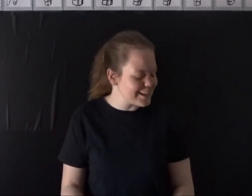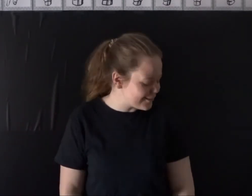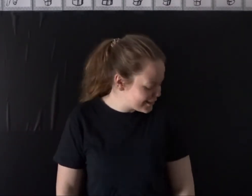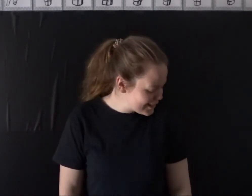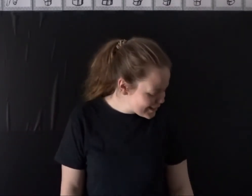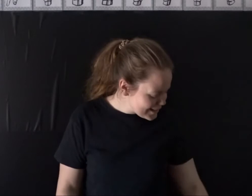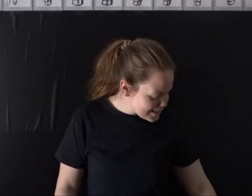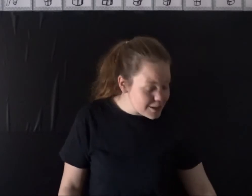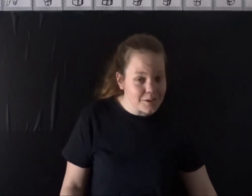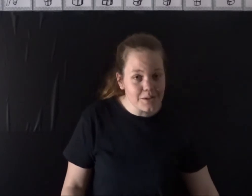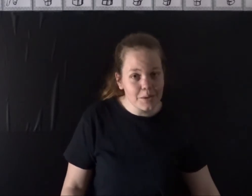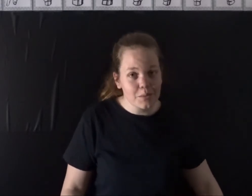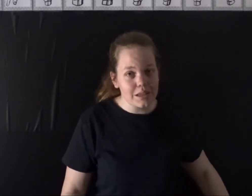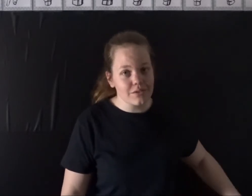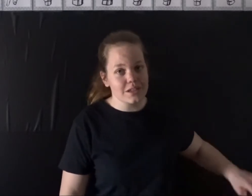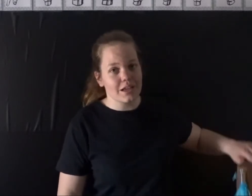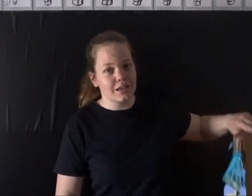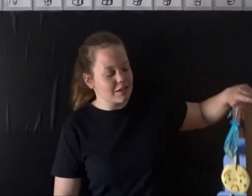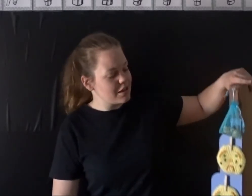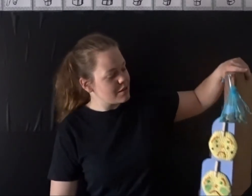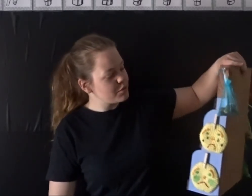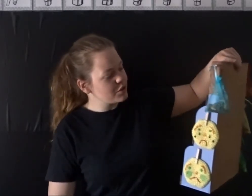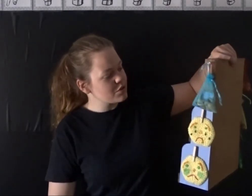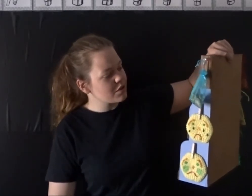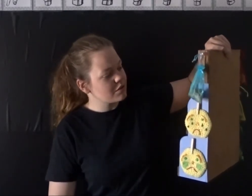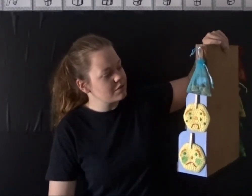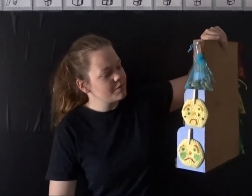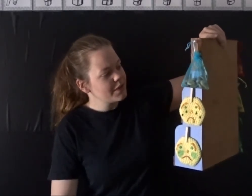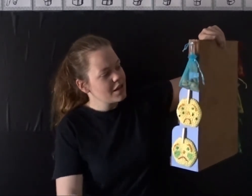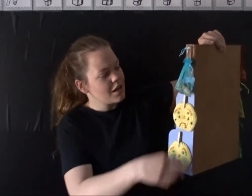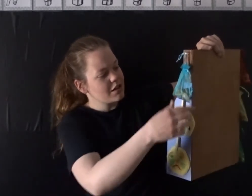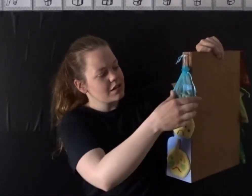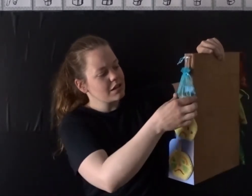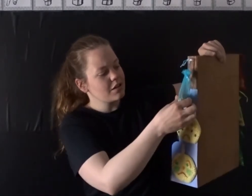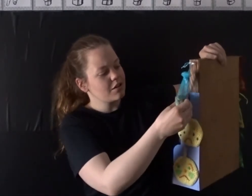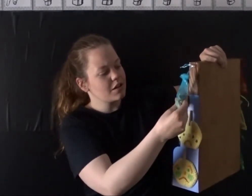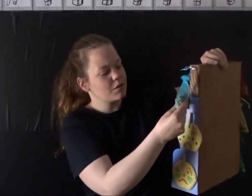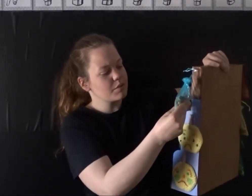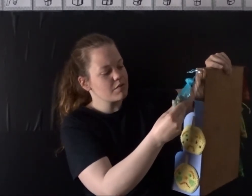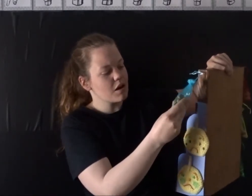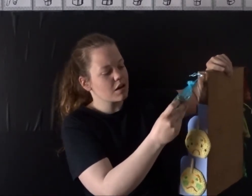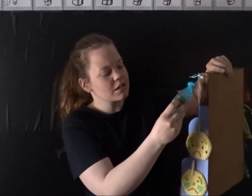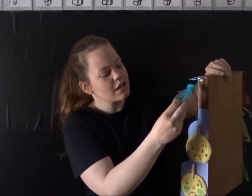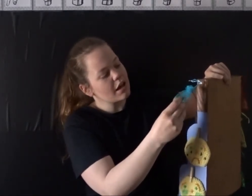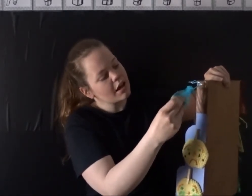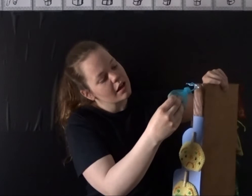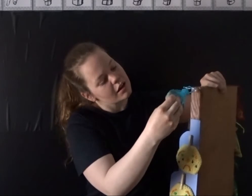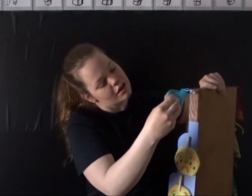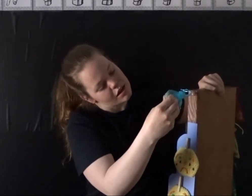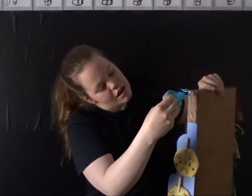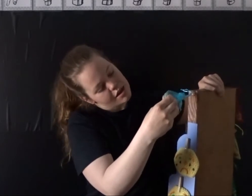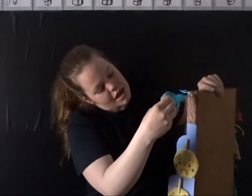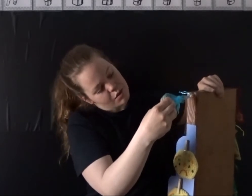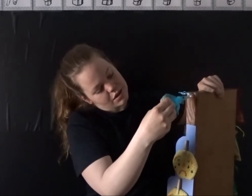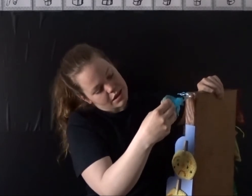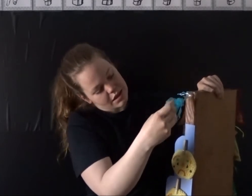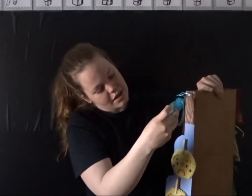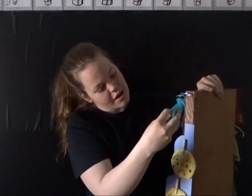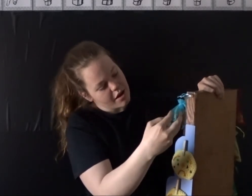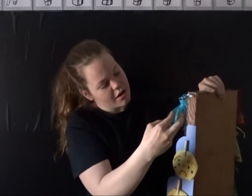now. So we've done the blue zone, and in here there would be rocks like that one says